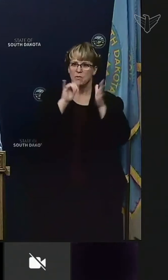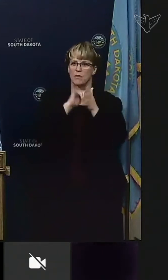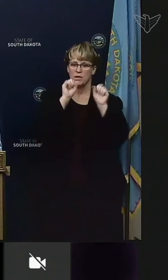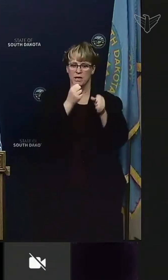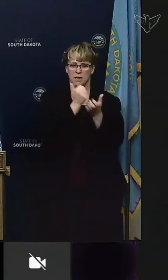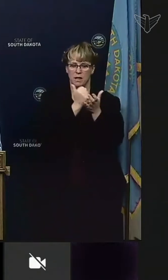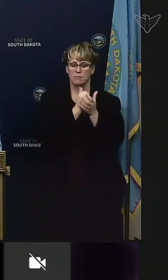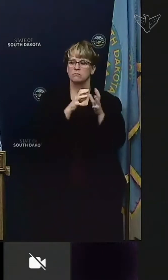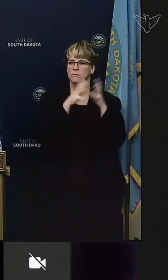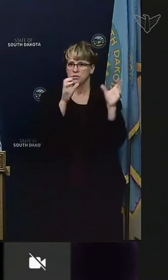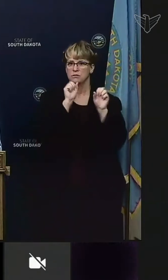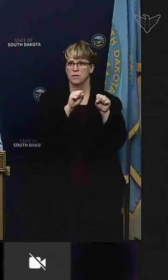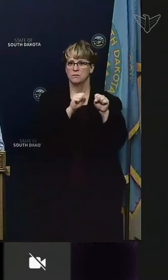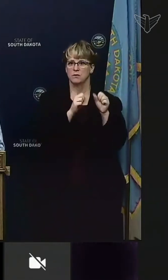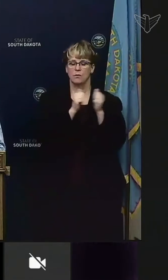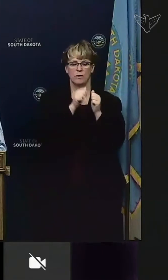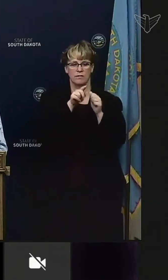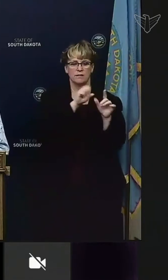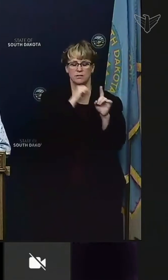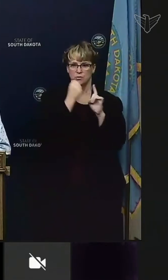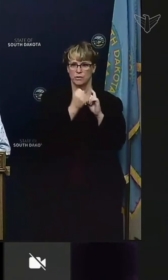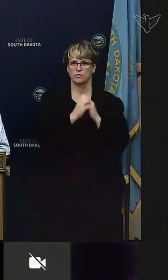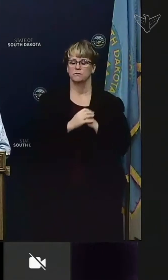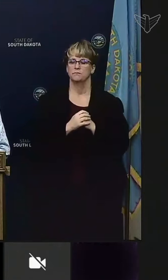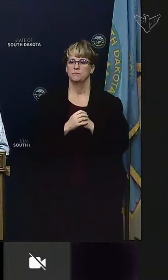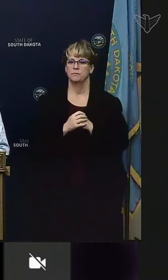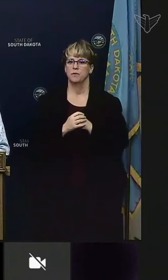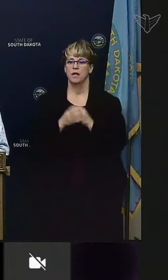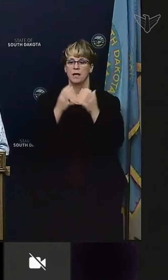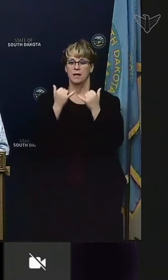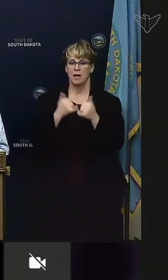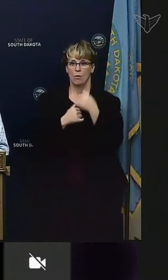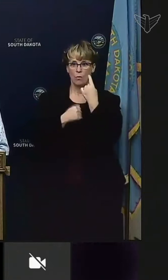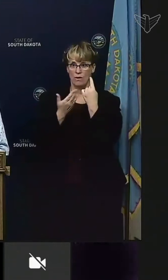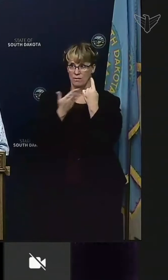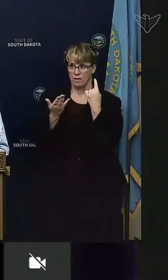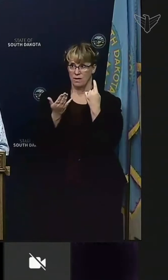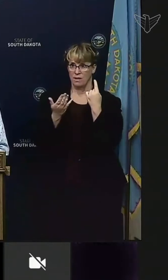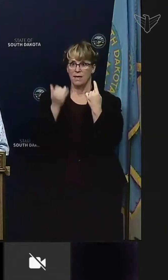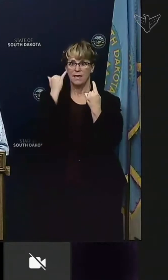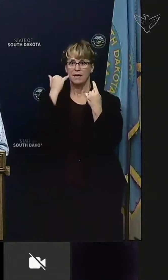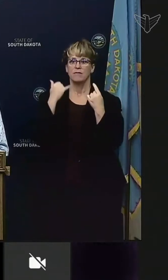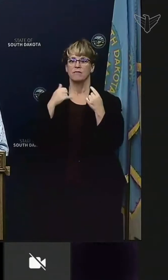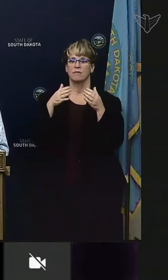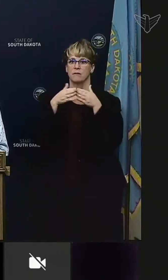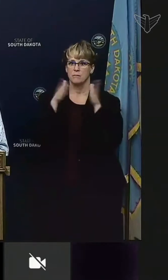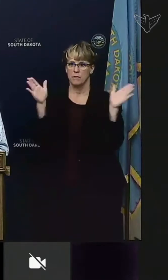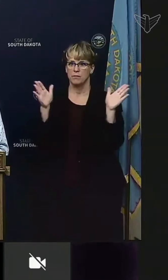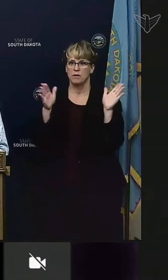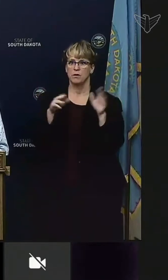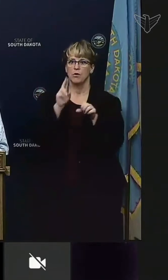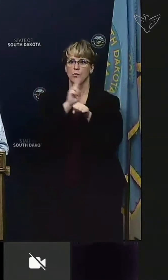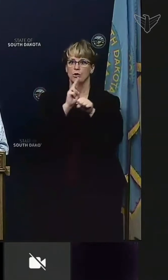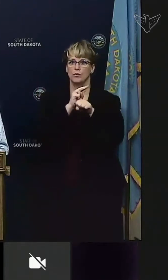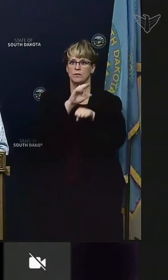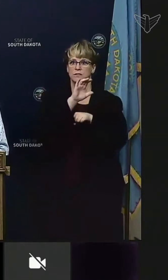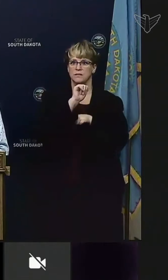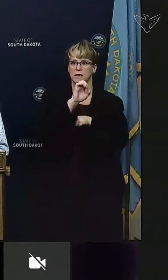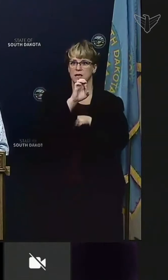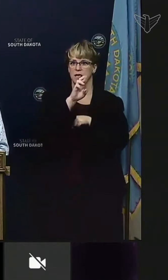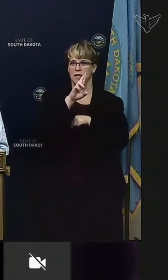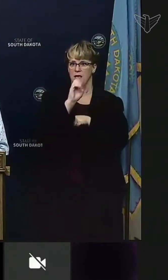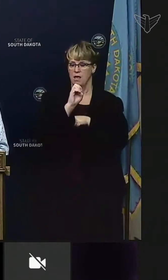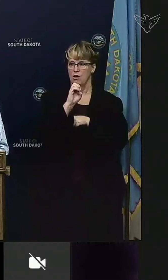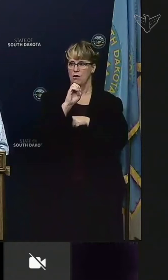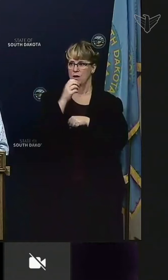we can help them as much as possible through this situation. One thing that would be helpful is if the public would continue to utilize the Care19